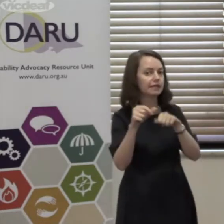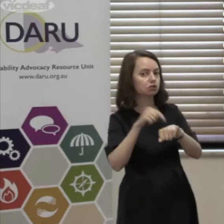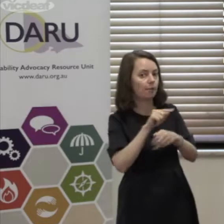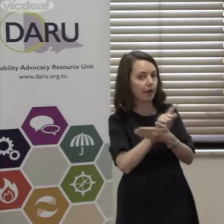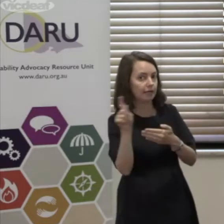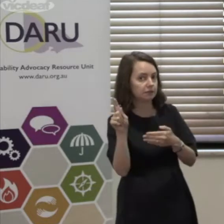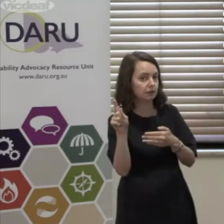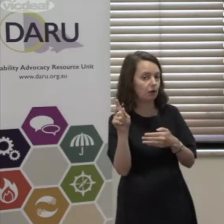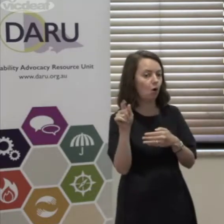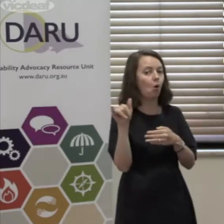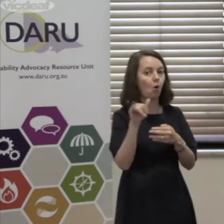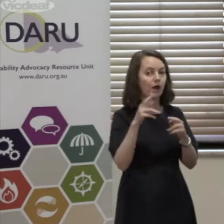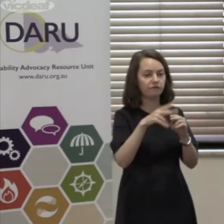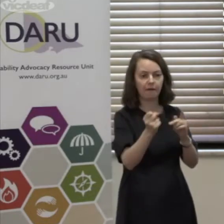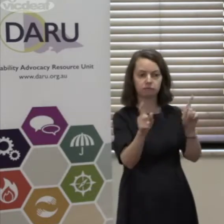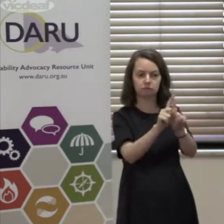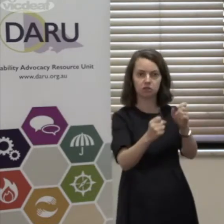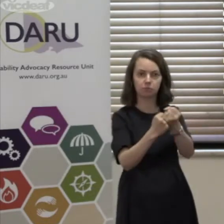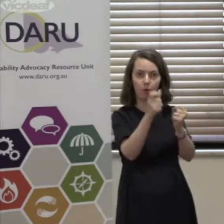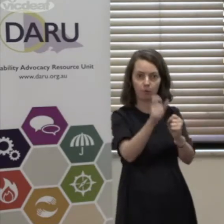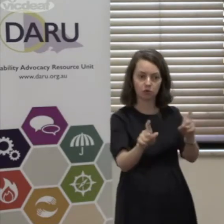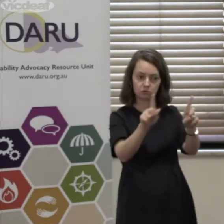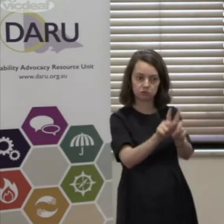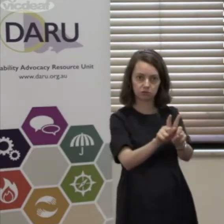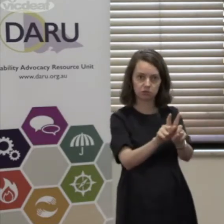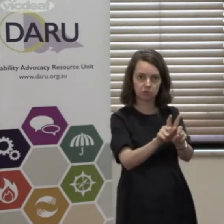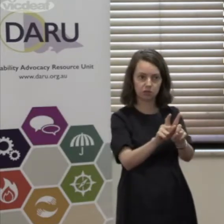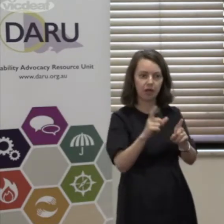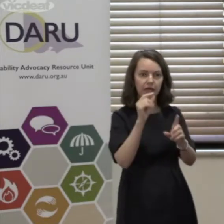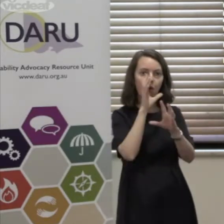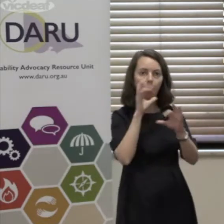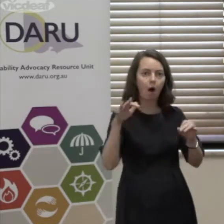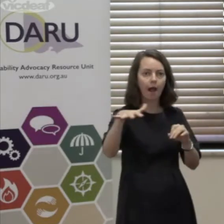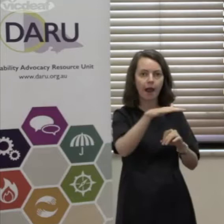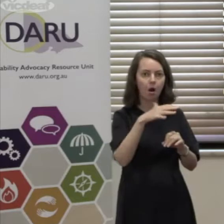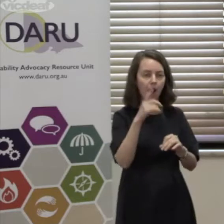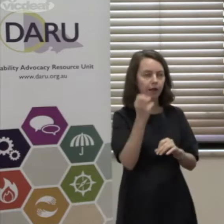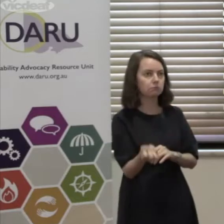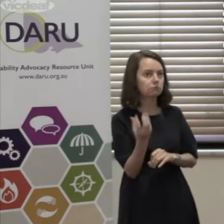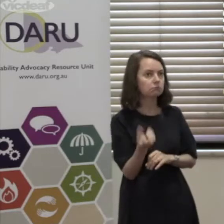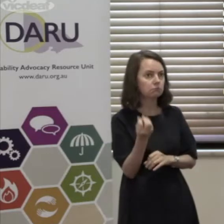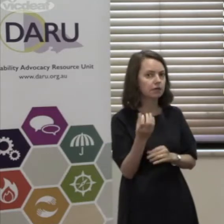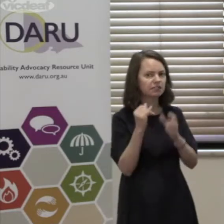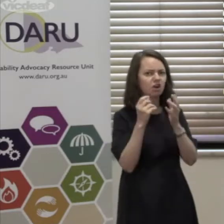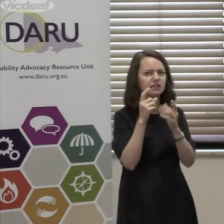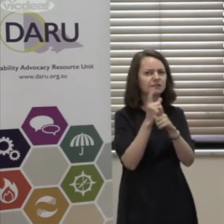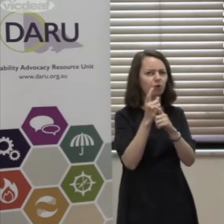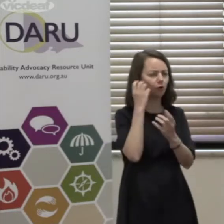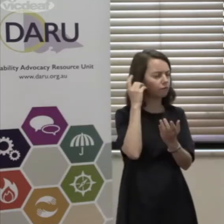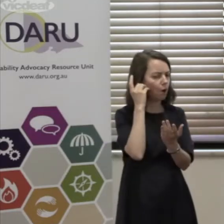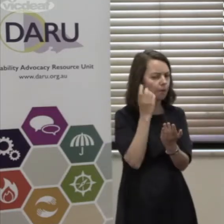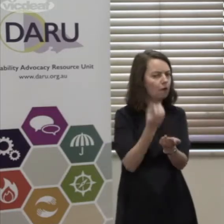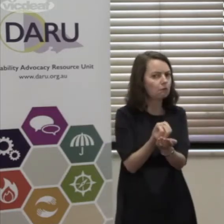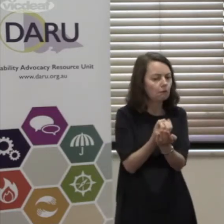or maybe when you've got someone with you and it's quieter and you can put them on loudspeaker and take notes. And it's okay to ask